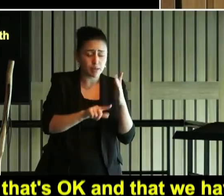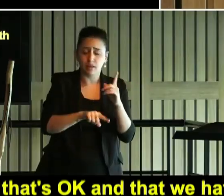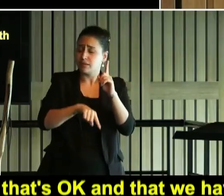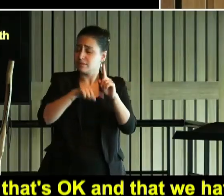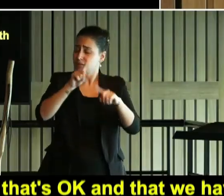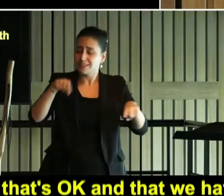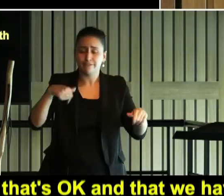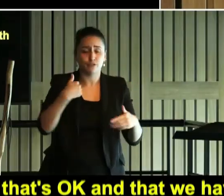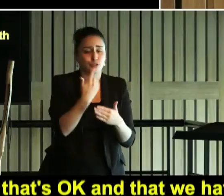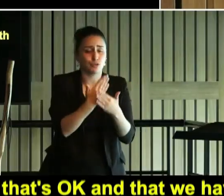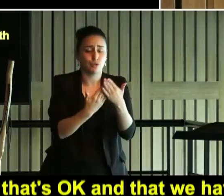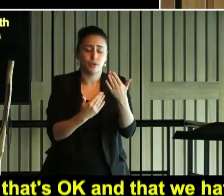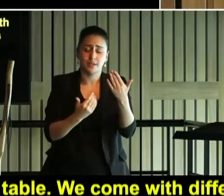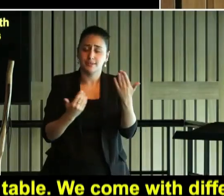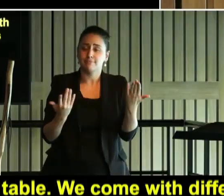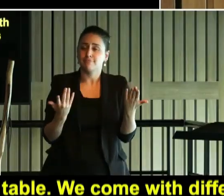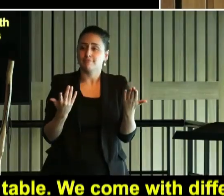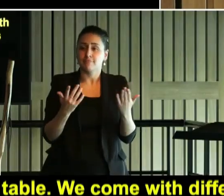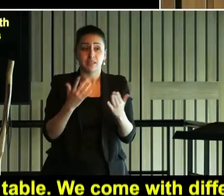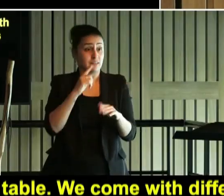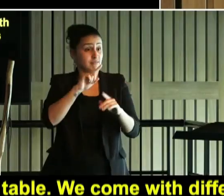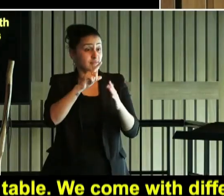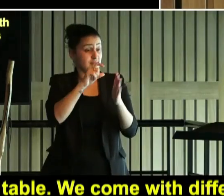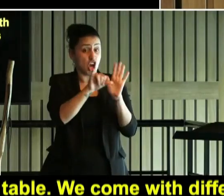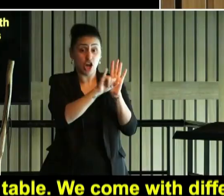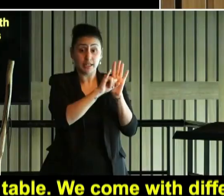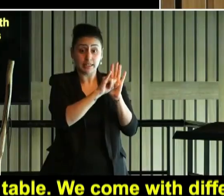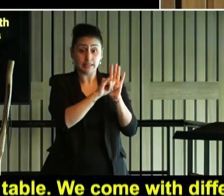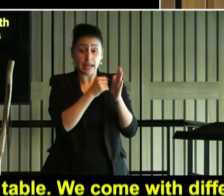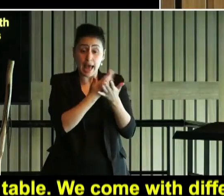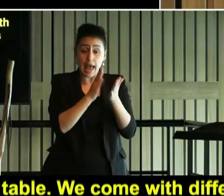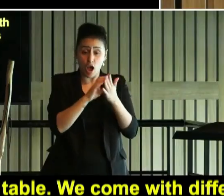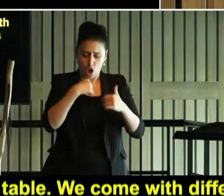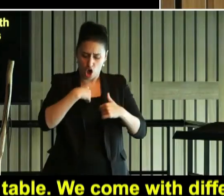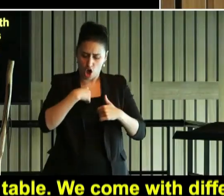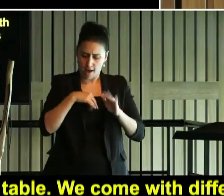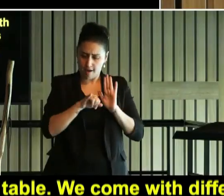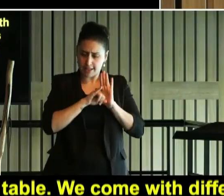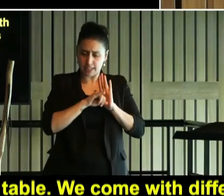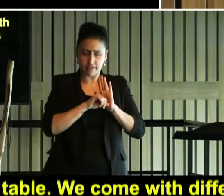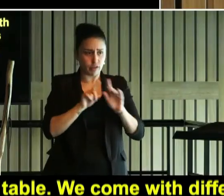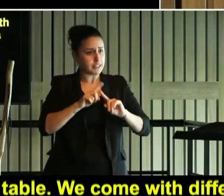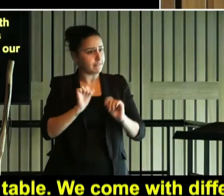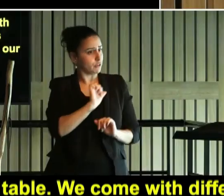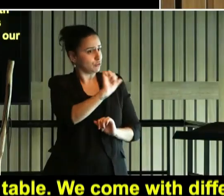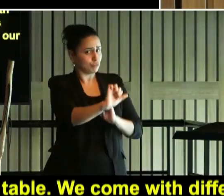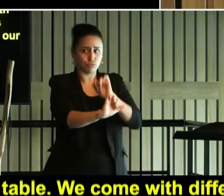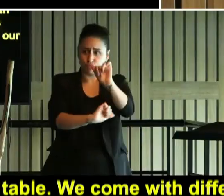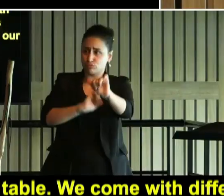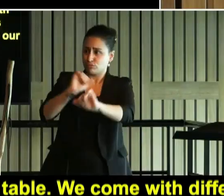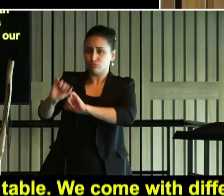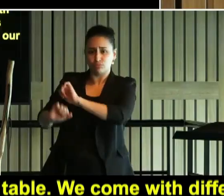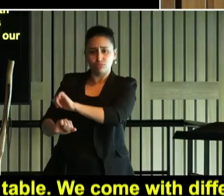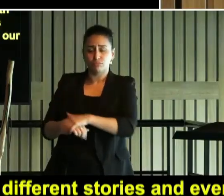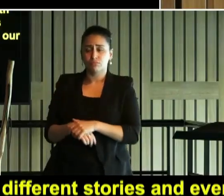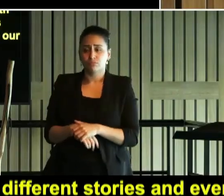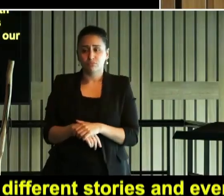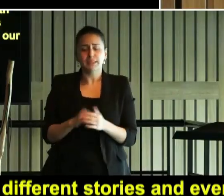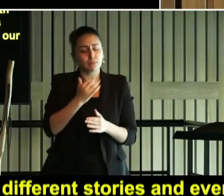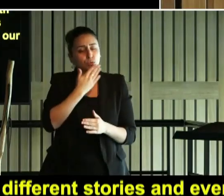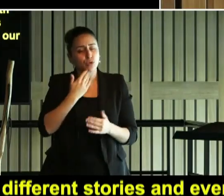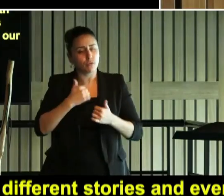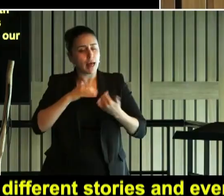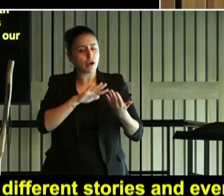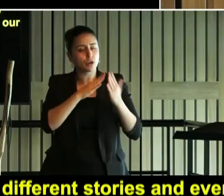different stories, and even ways to identify our disability. And I think it's beautiful that the community is so